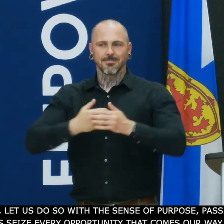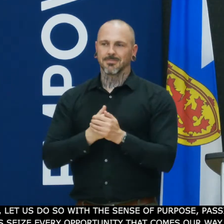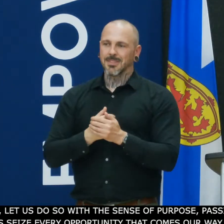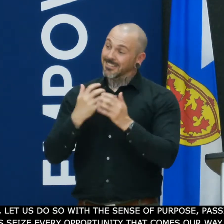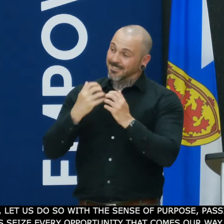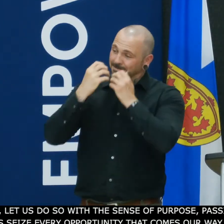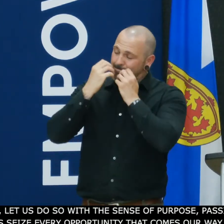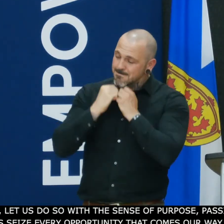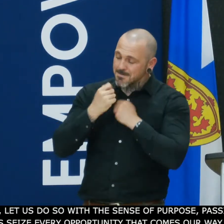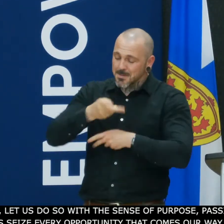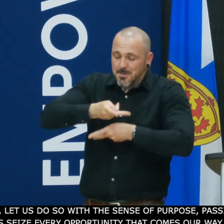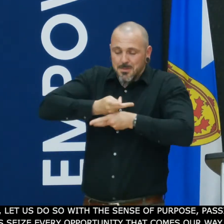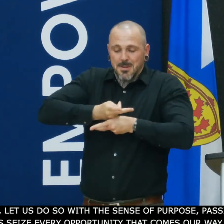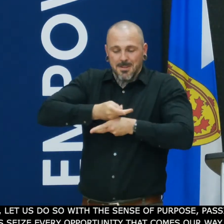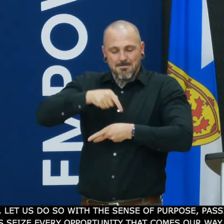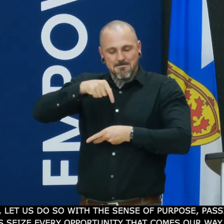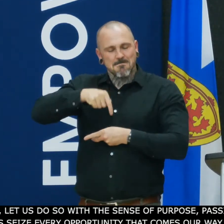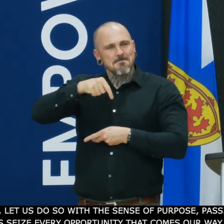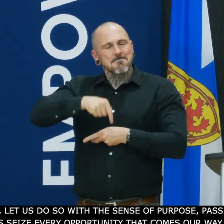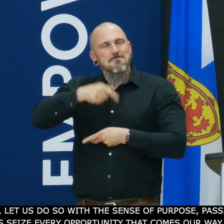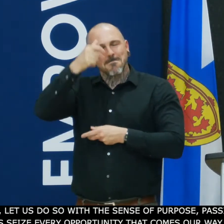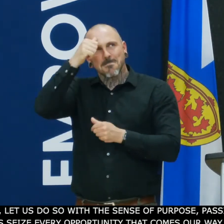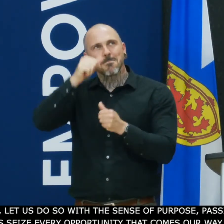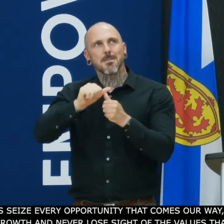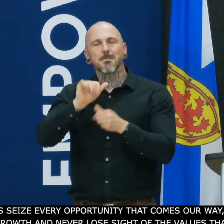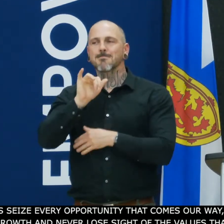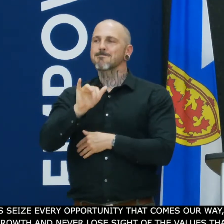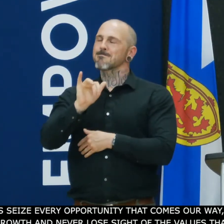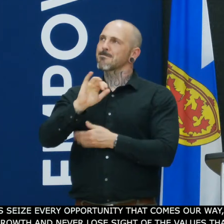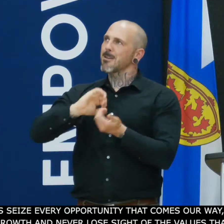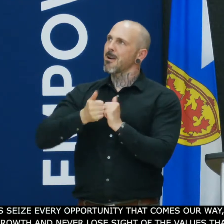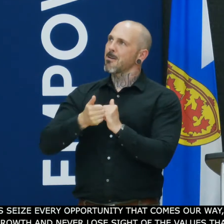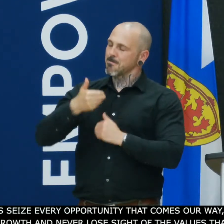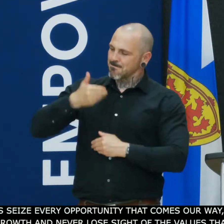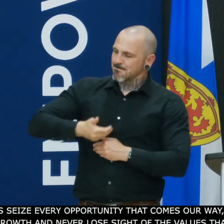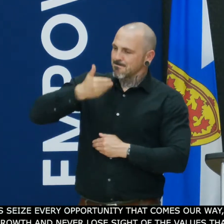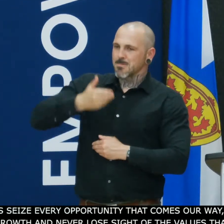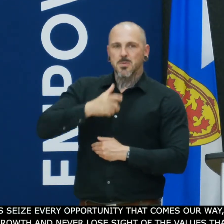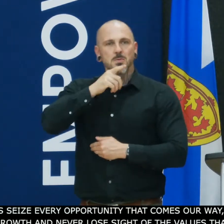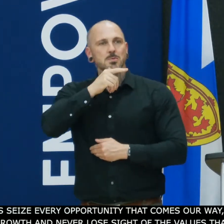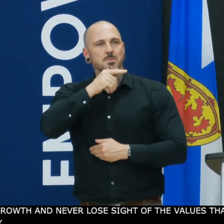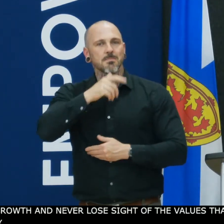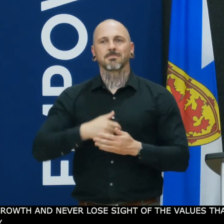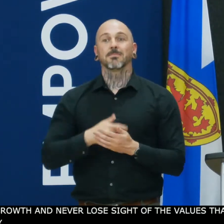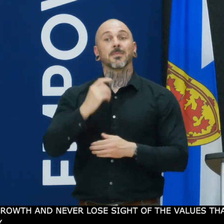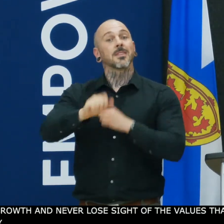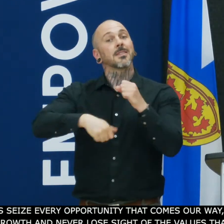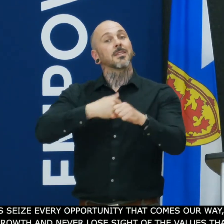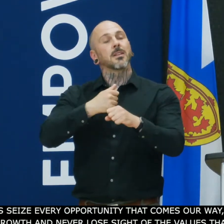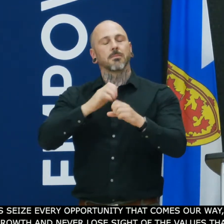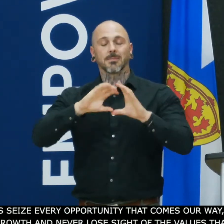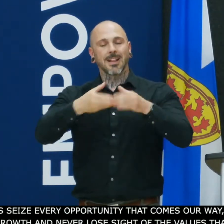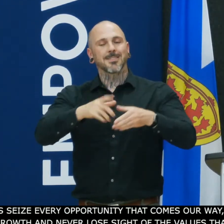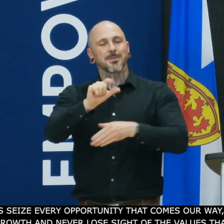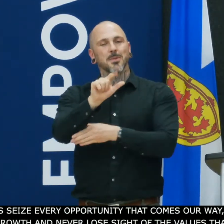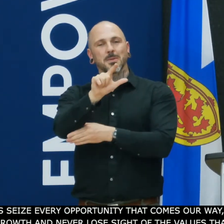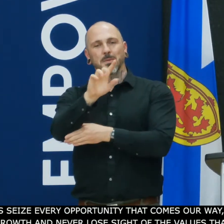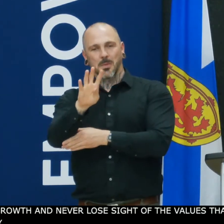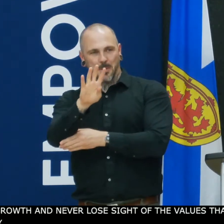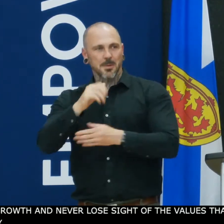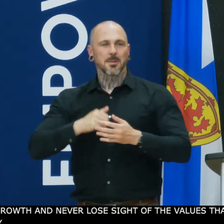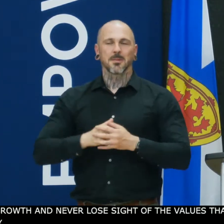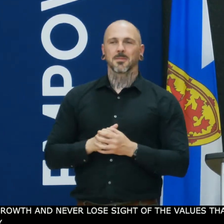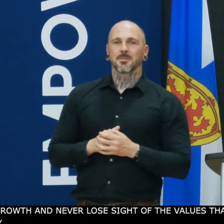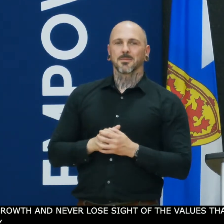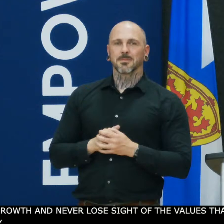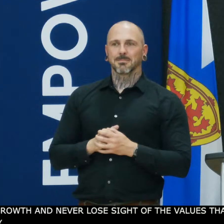us into the individuals we are today. Class of 2024, as we stand on the threshold